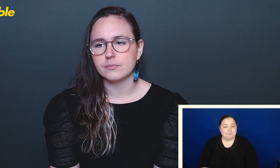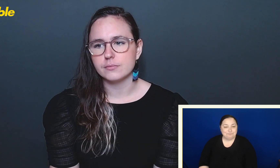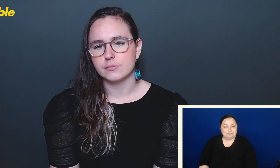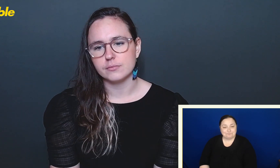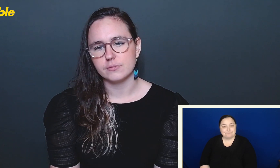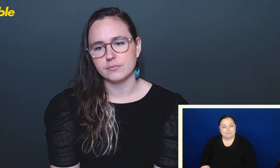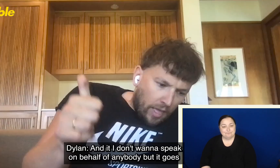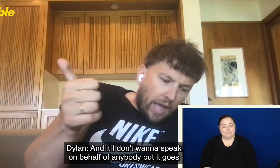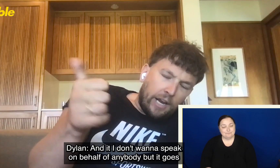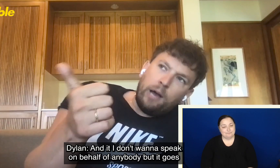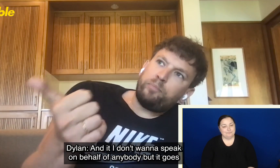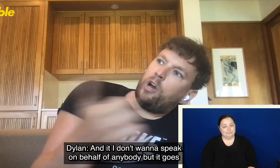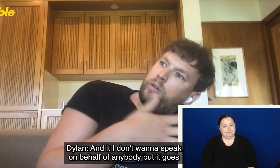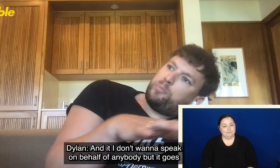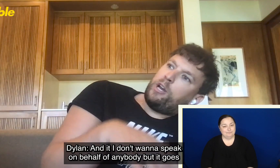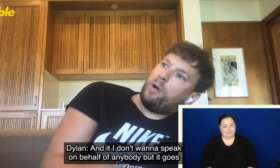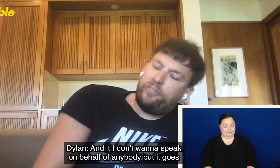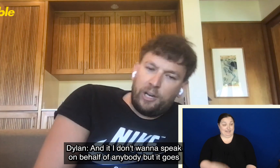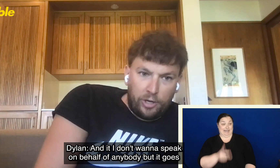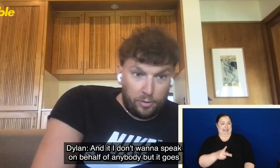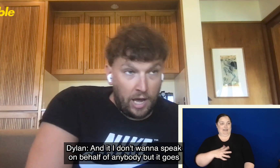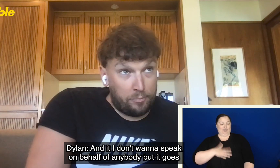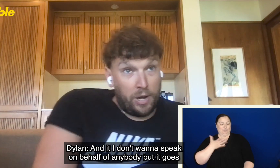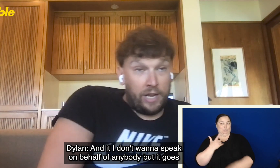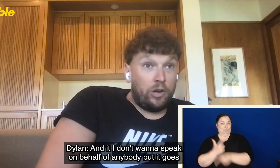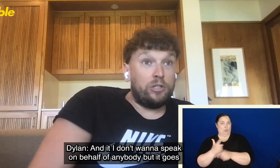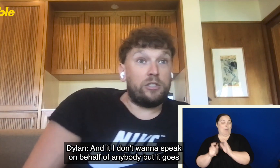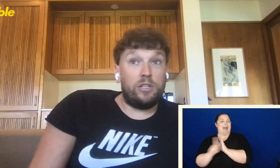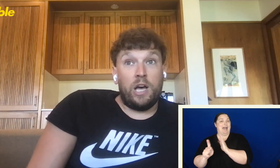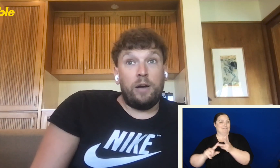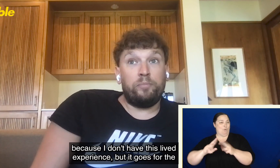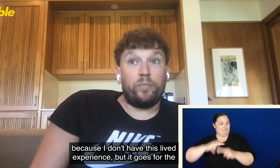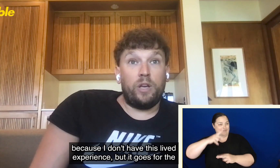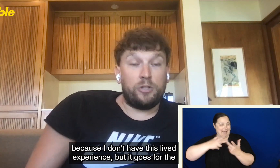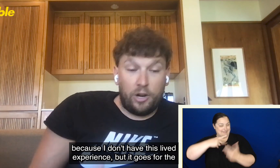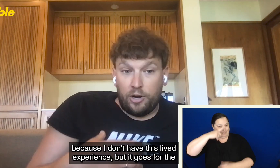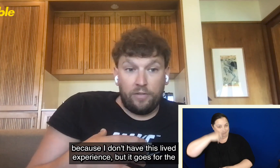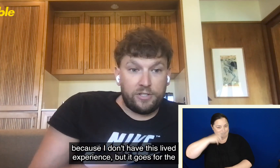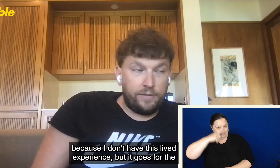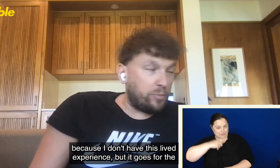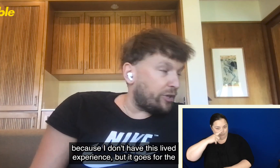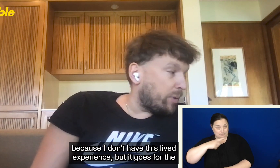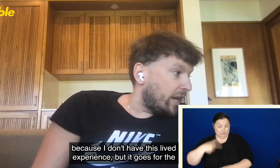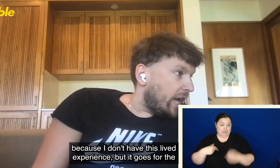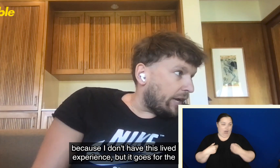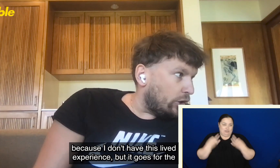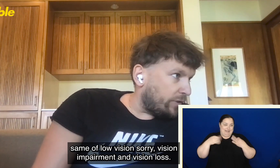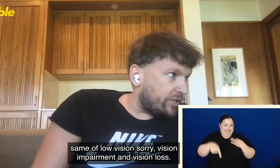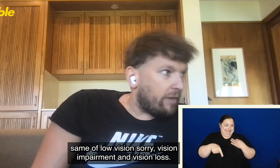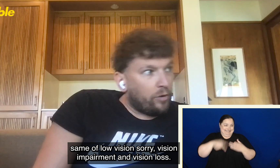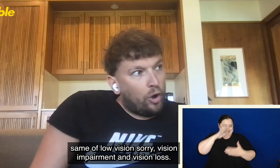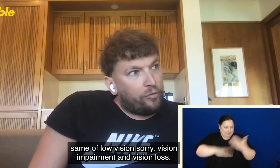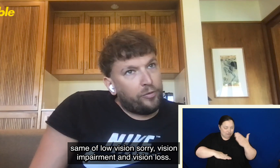up. And I don't want to speak on behalf of anybody, but it goes, because I don't have this experience, but